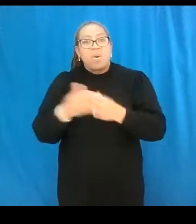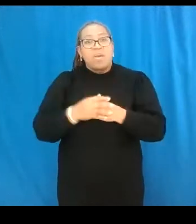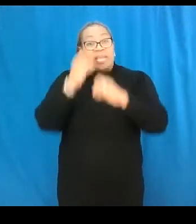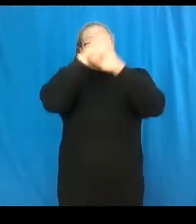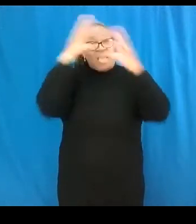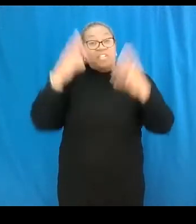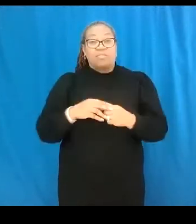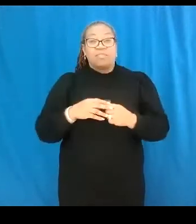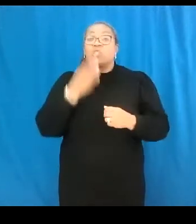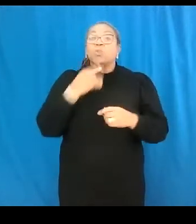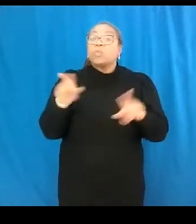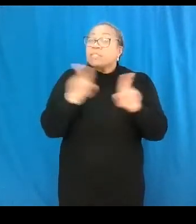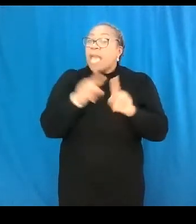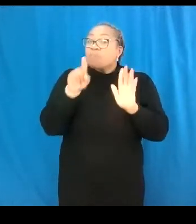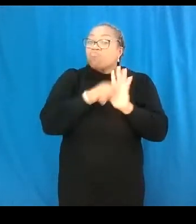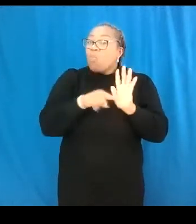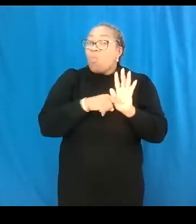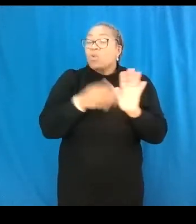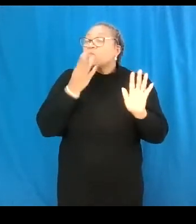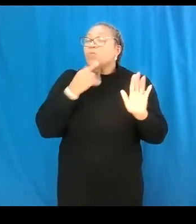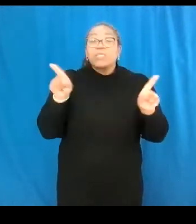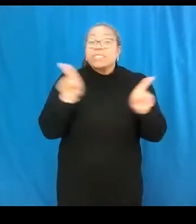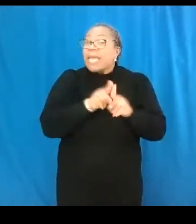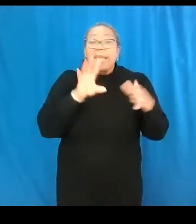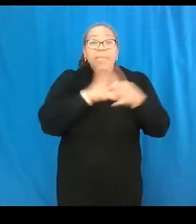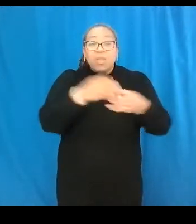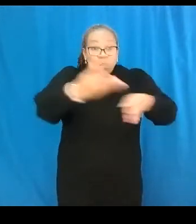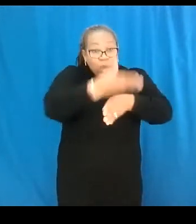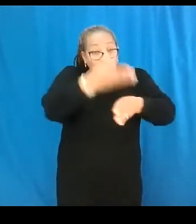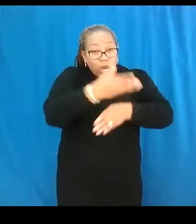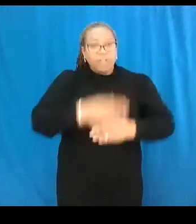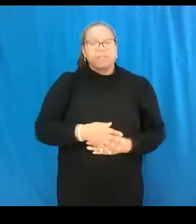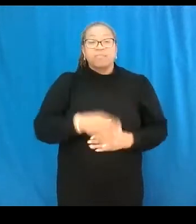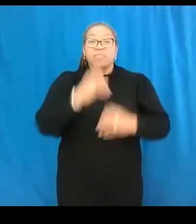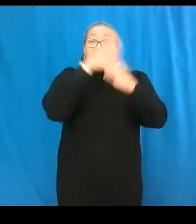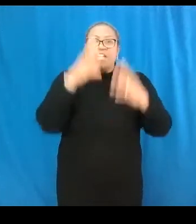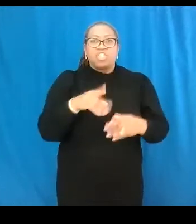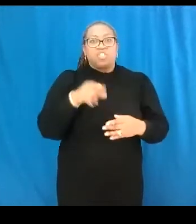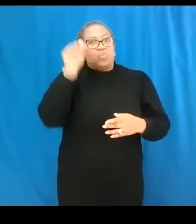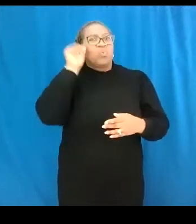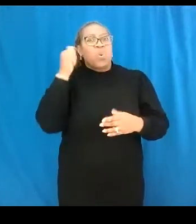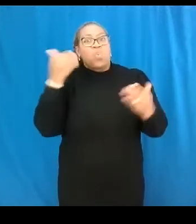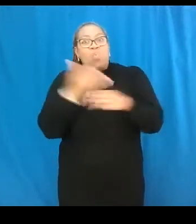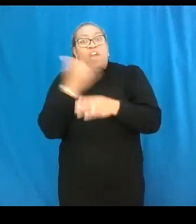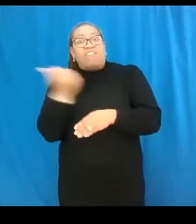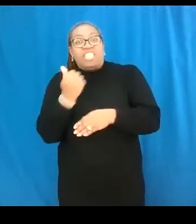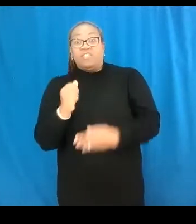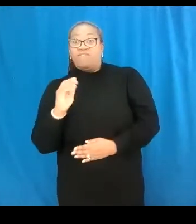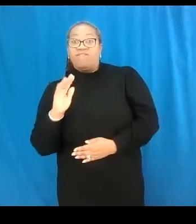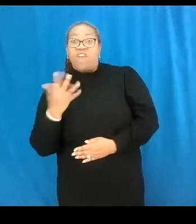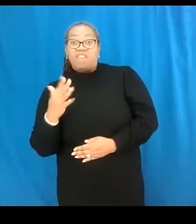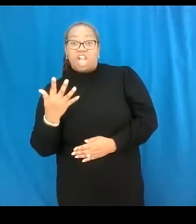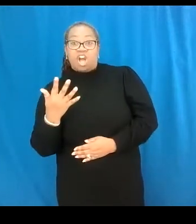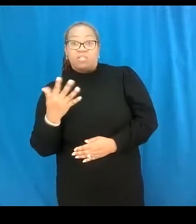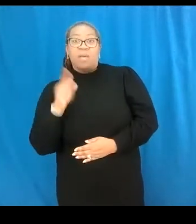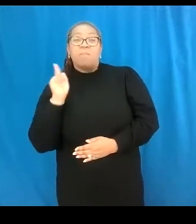life? For many of us, we know what it's like for when our bosses, our day finishes at 5 p.m., but at 4 p.m., our bosses give us